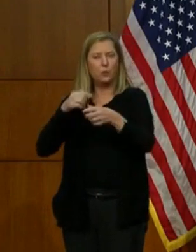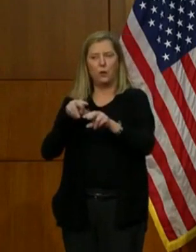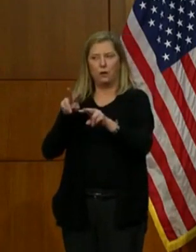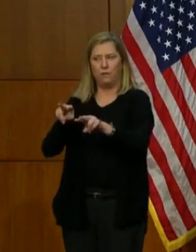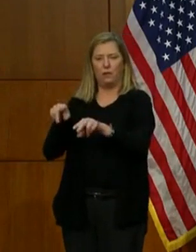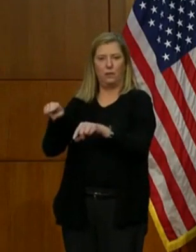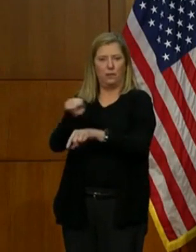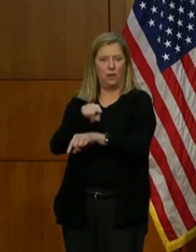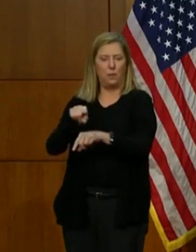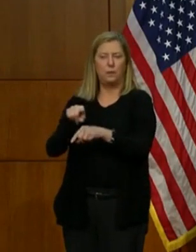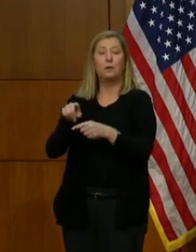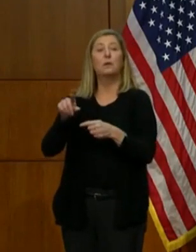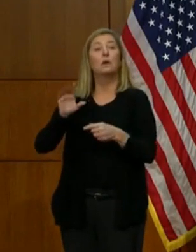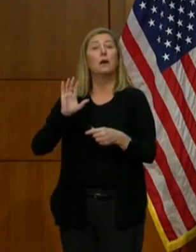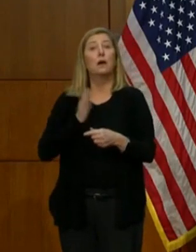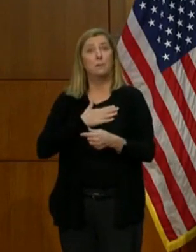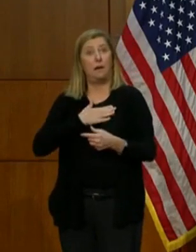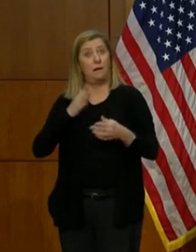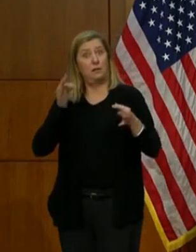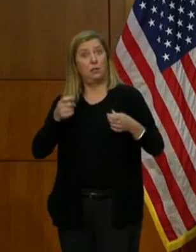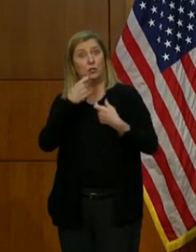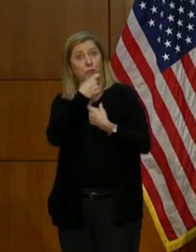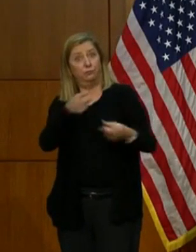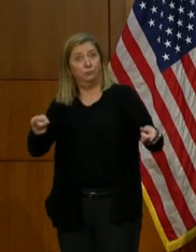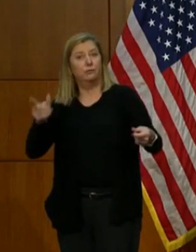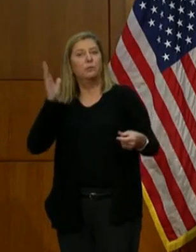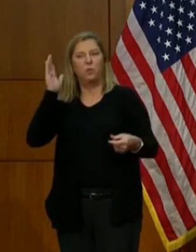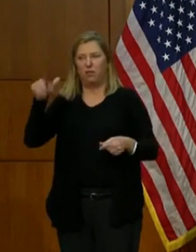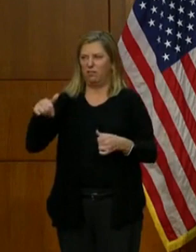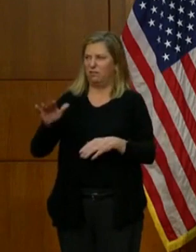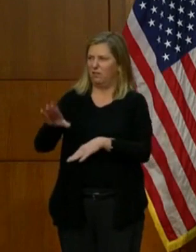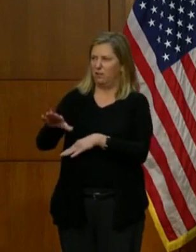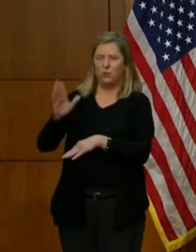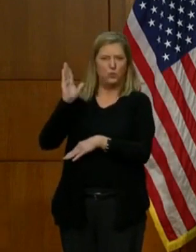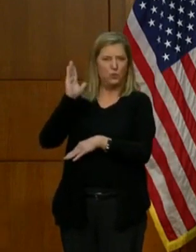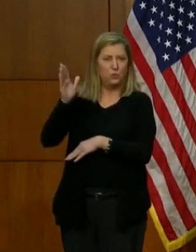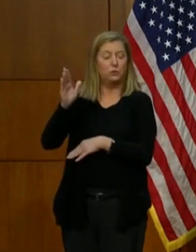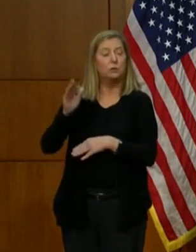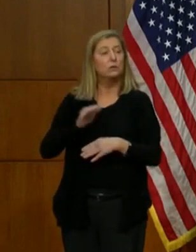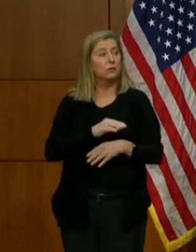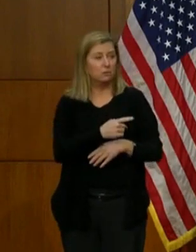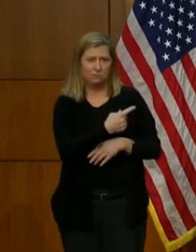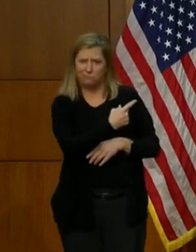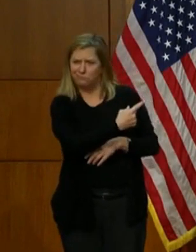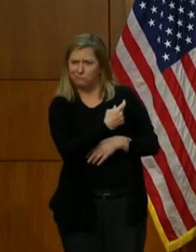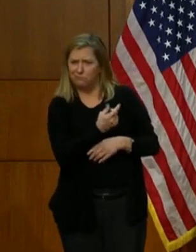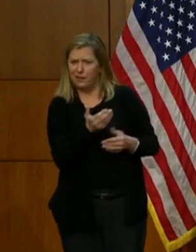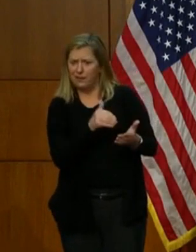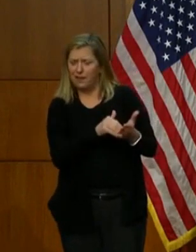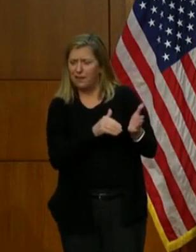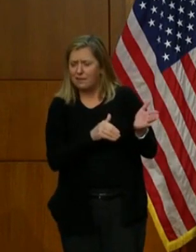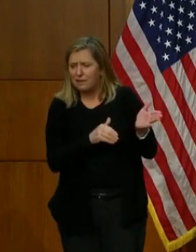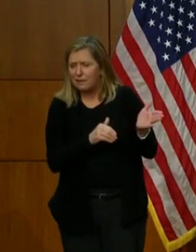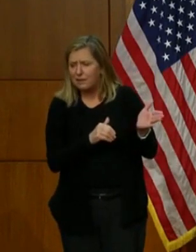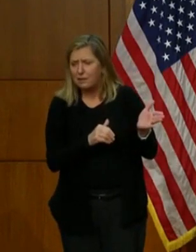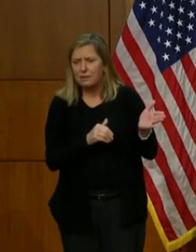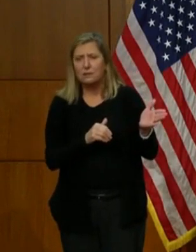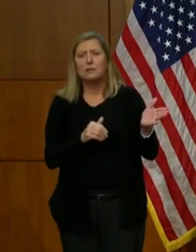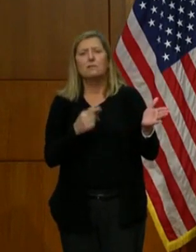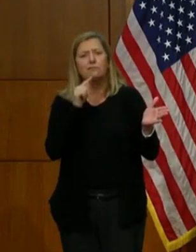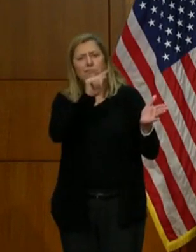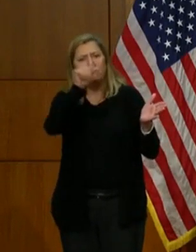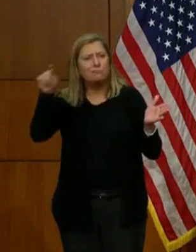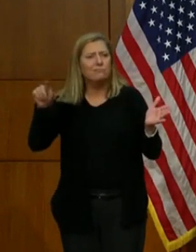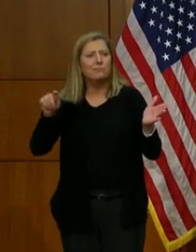out later today. It's all ready to go. And to your question, I think there are venues